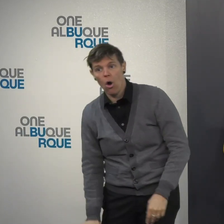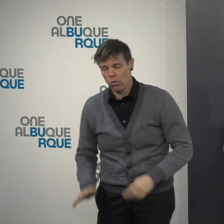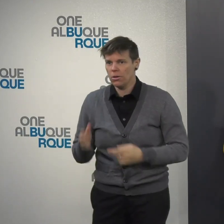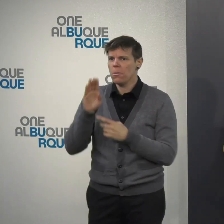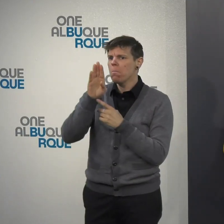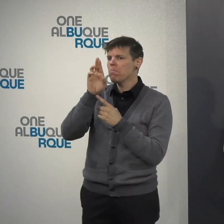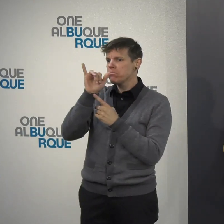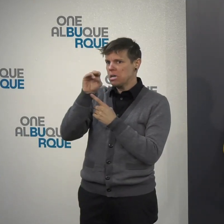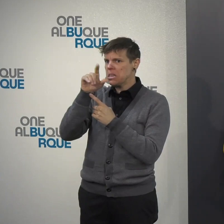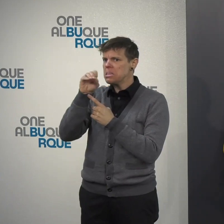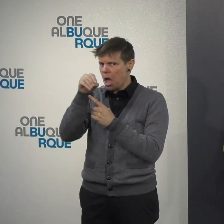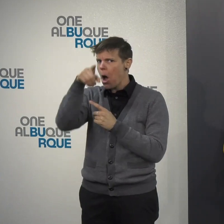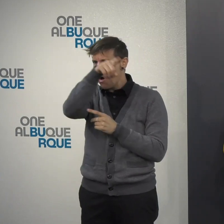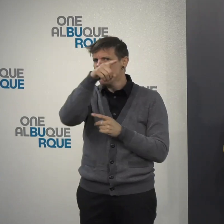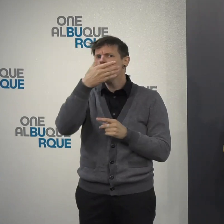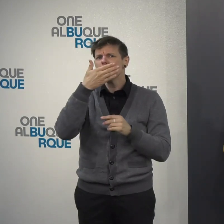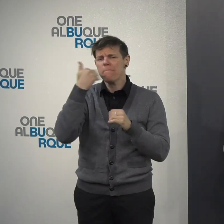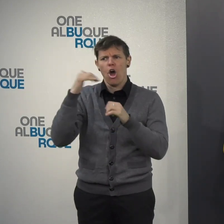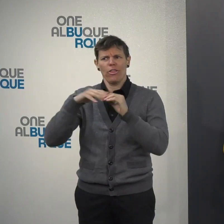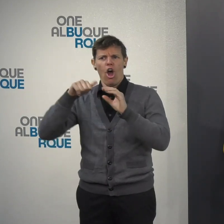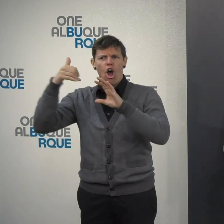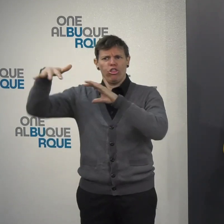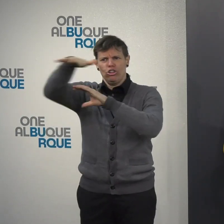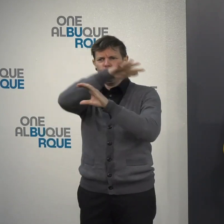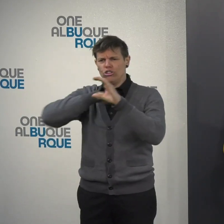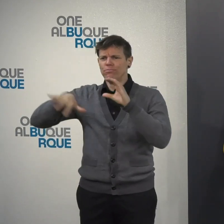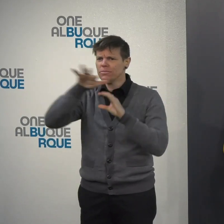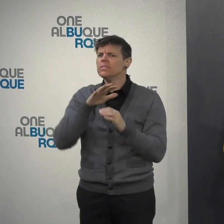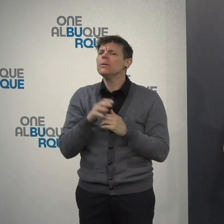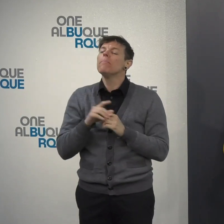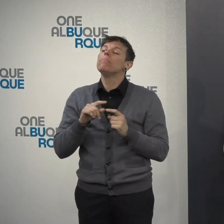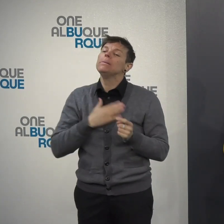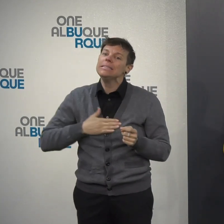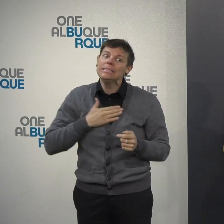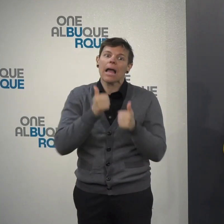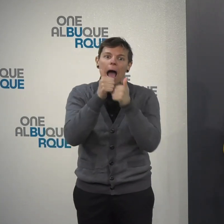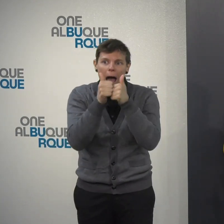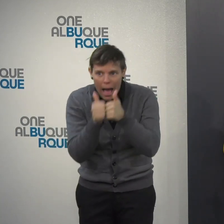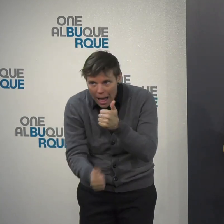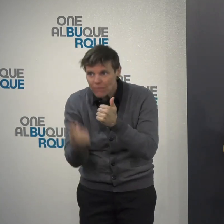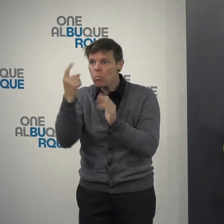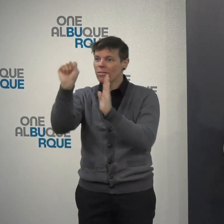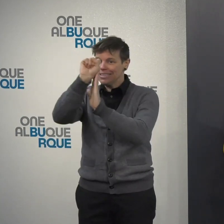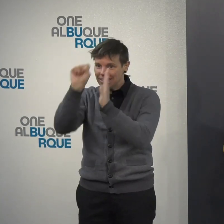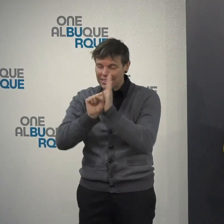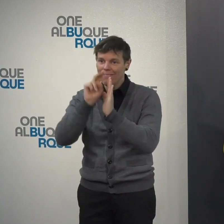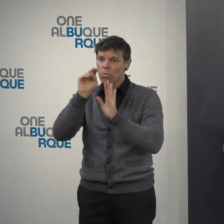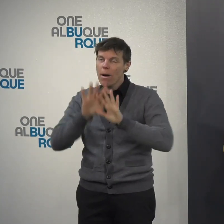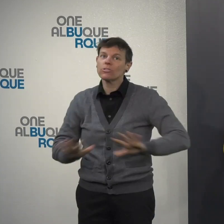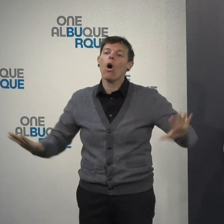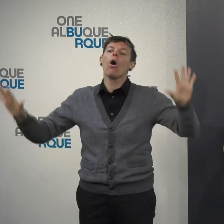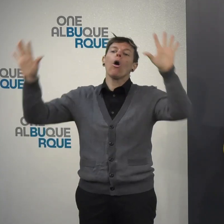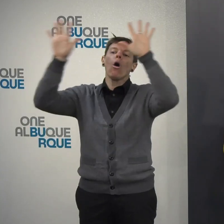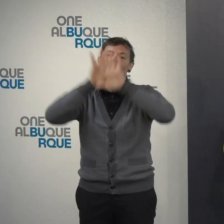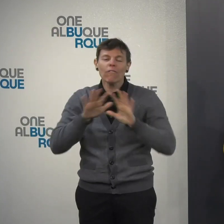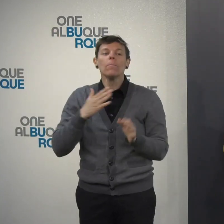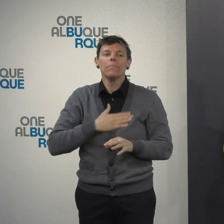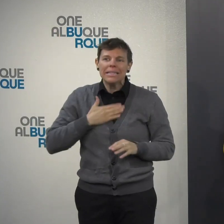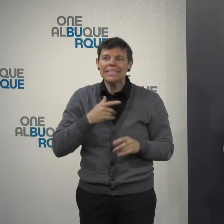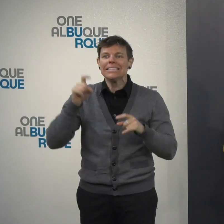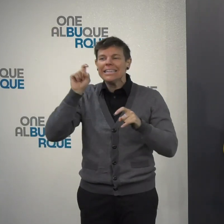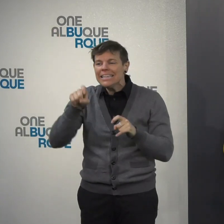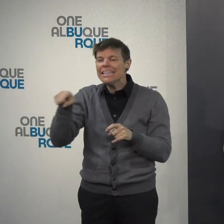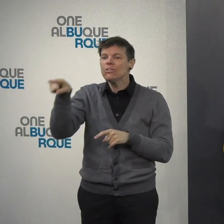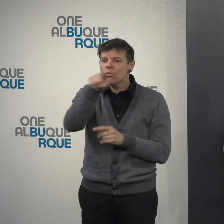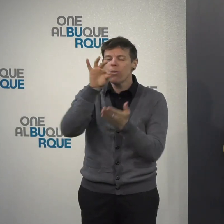state, so just appreciate everyone in Bernalillo County, but we want to remind that we're actually all in this together as a state, as a lot of the programs come to the